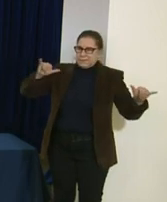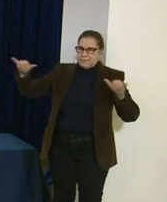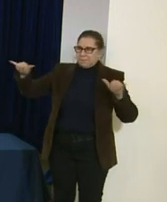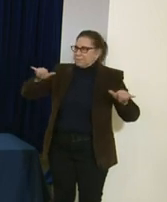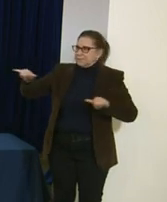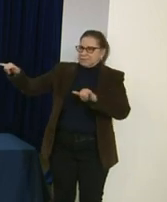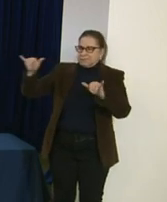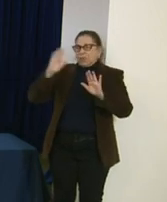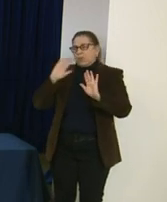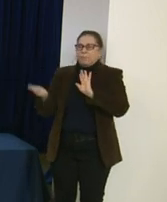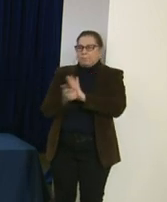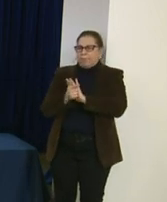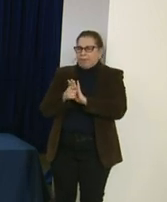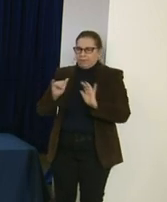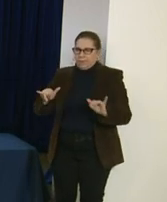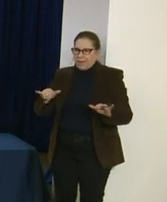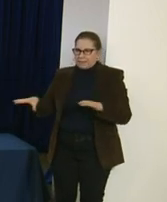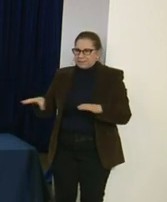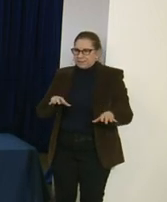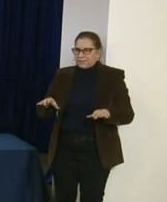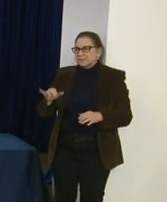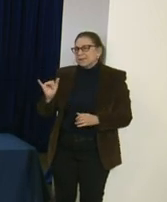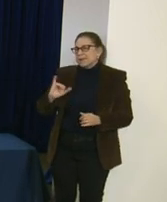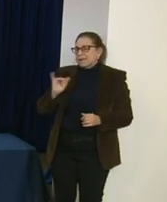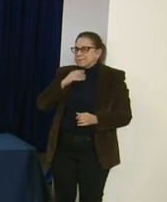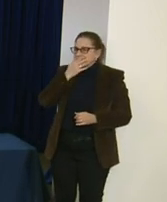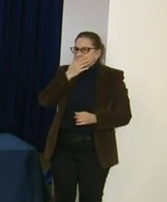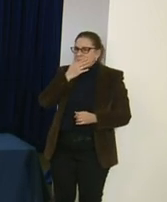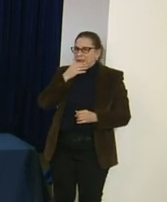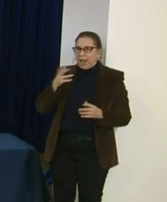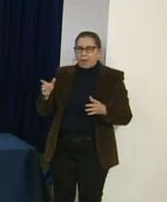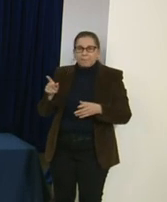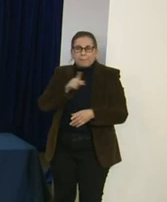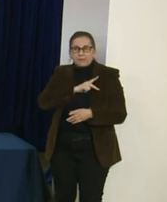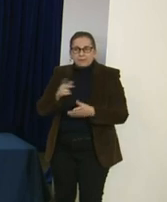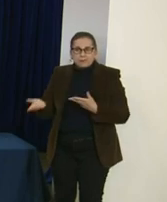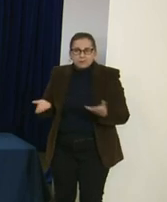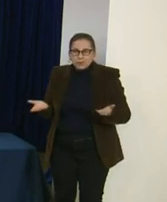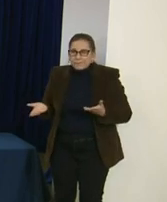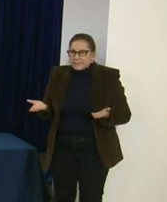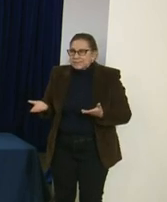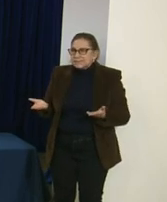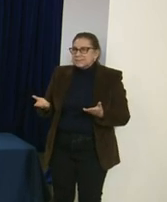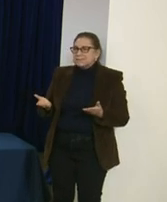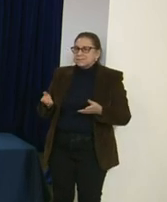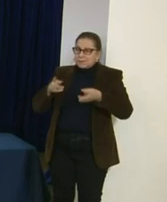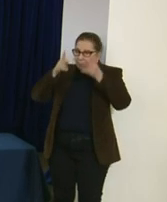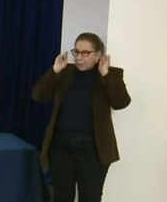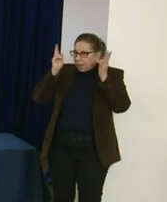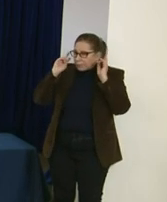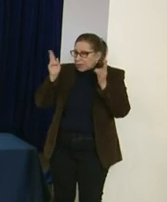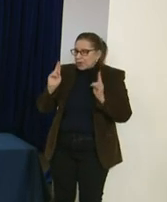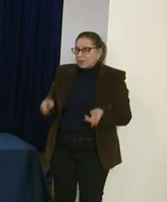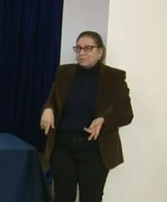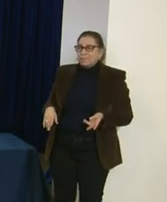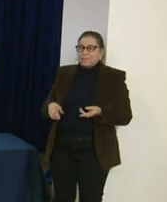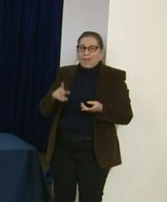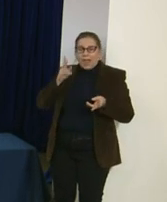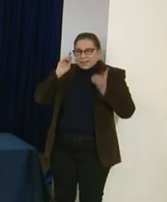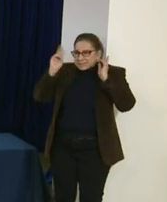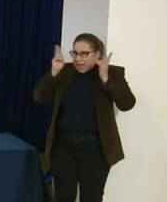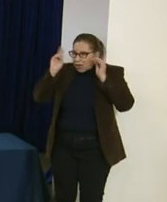personal services that haven't been banned previously, like barbers and hair salons,